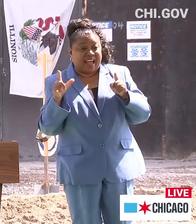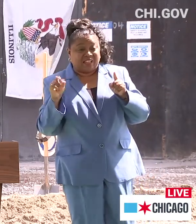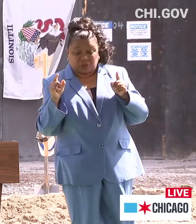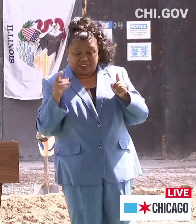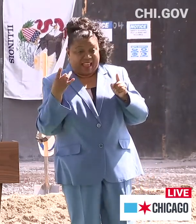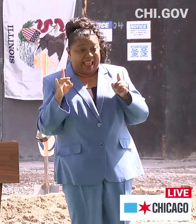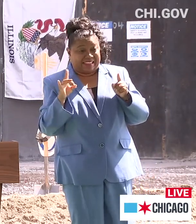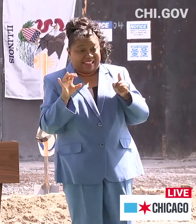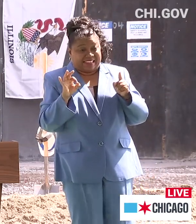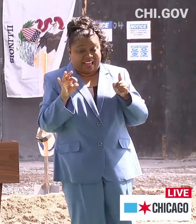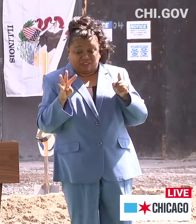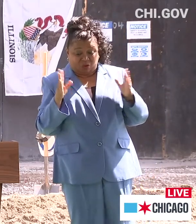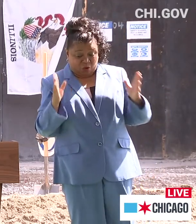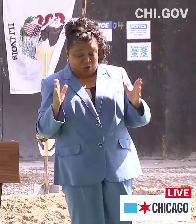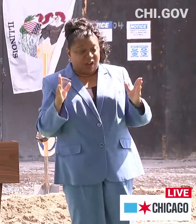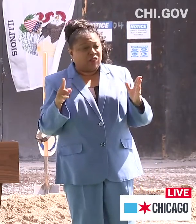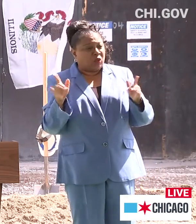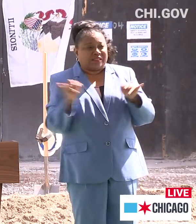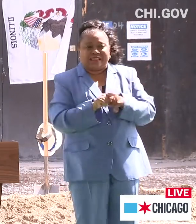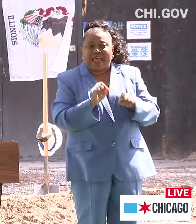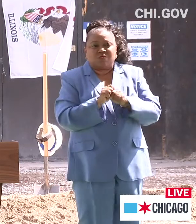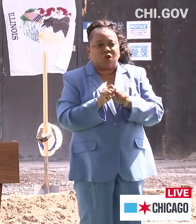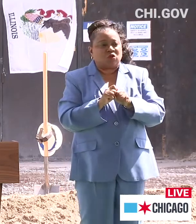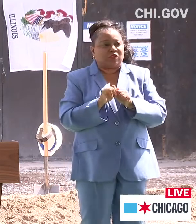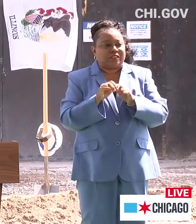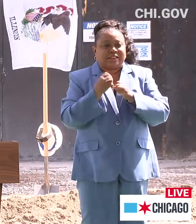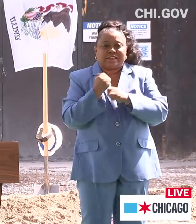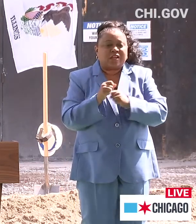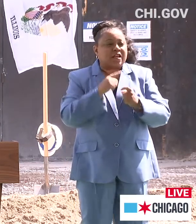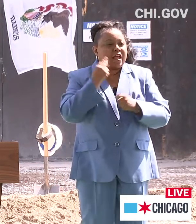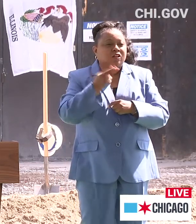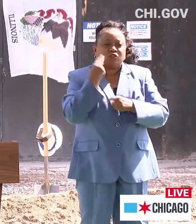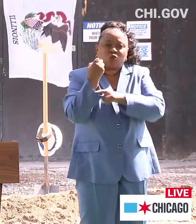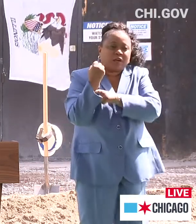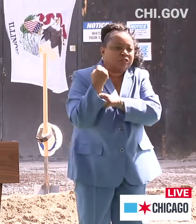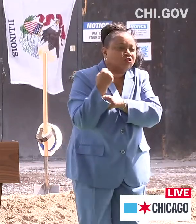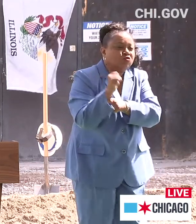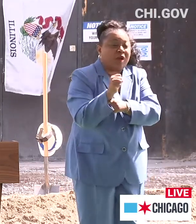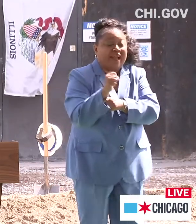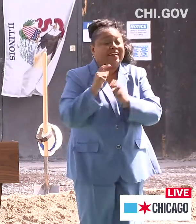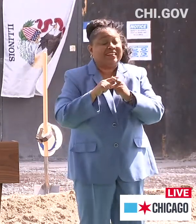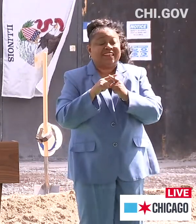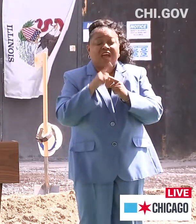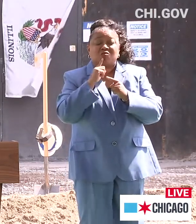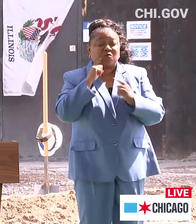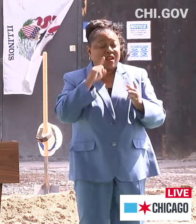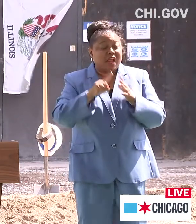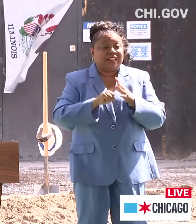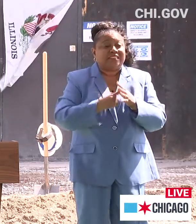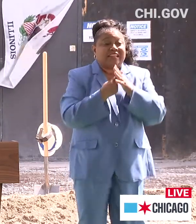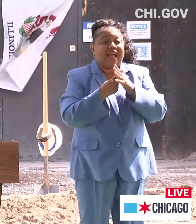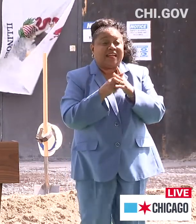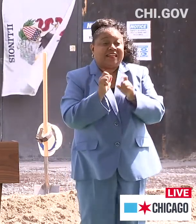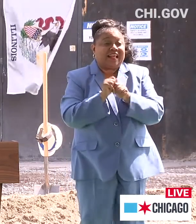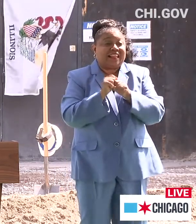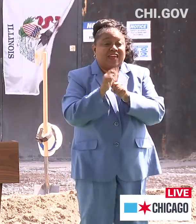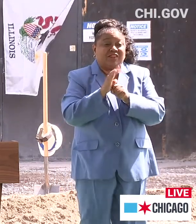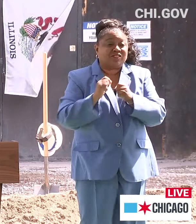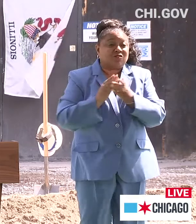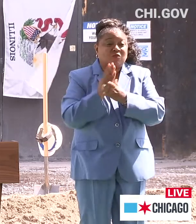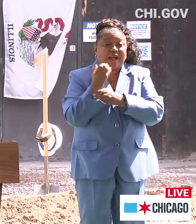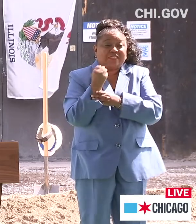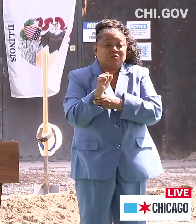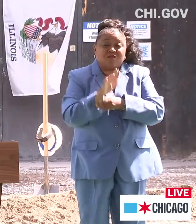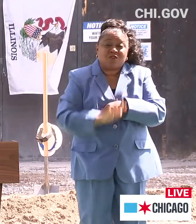20th, 1894, those same workers staged a historic strike that would reignite the labor and civil rights